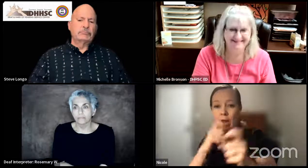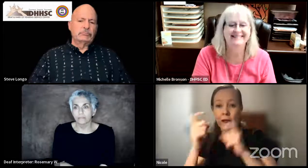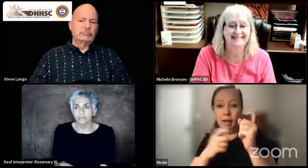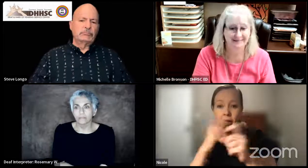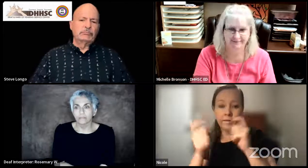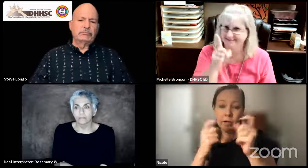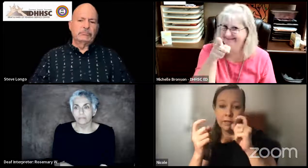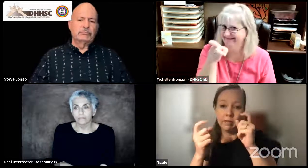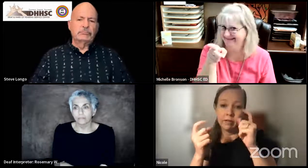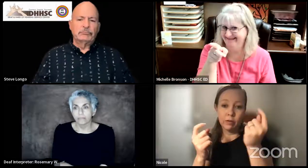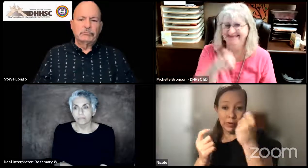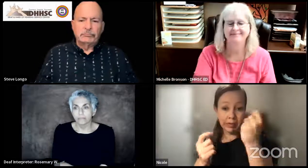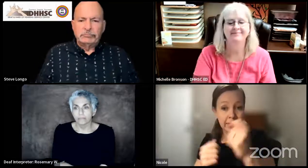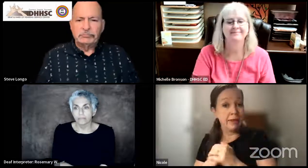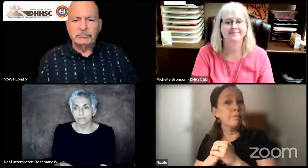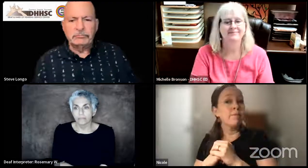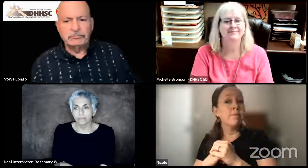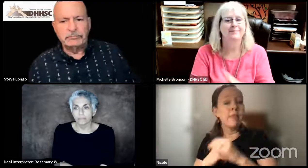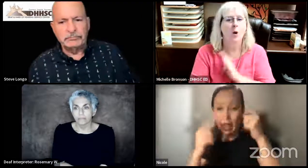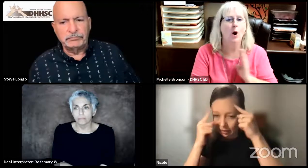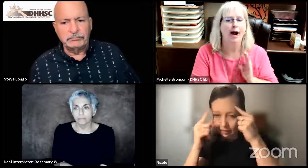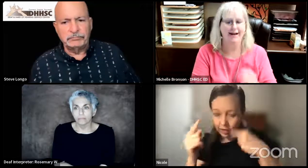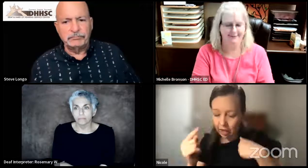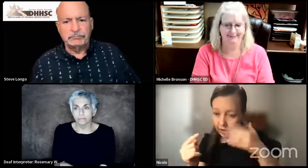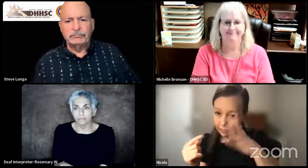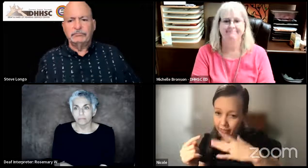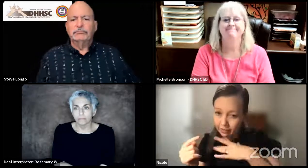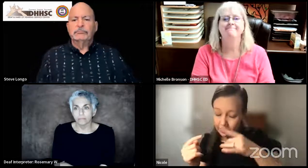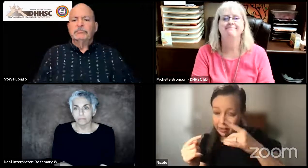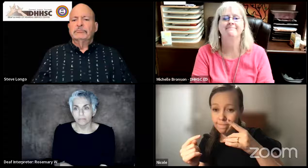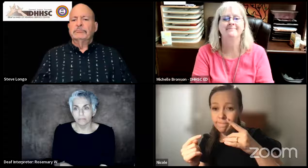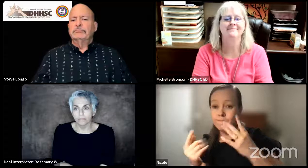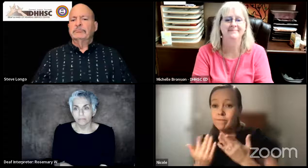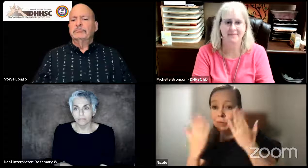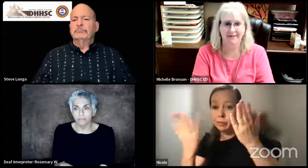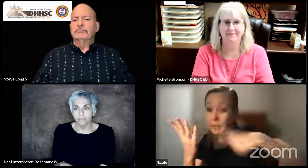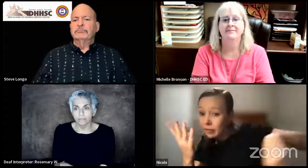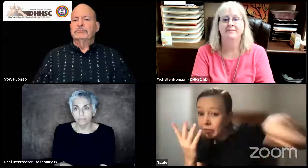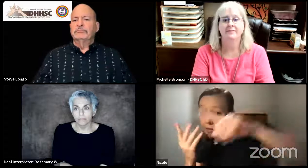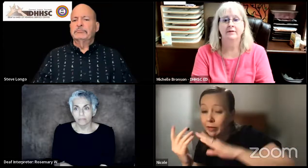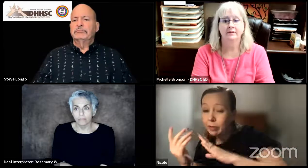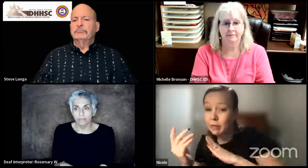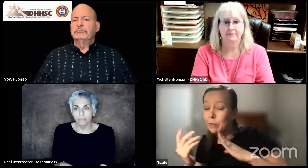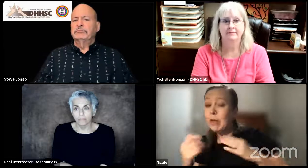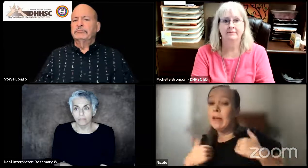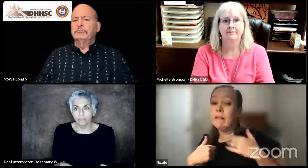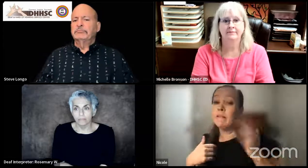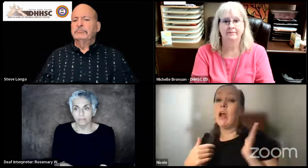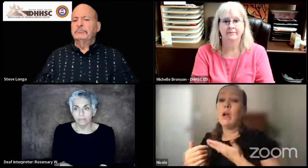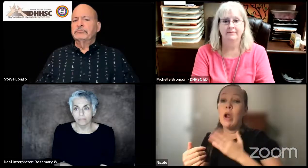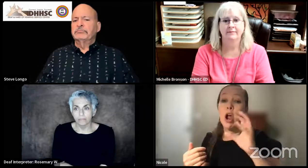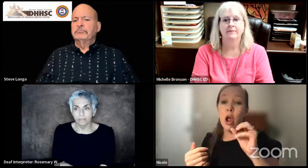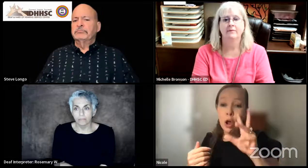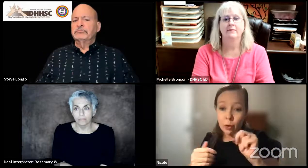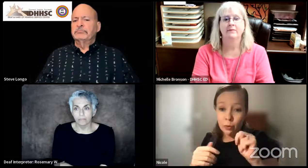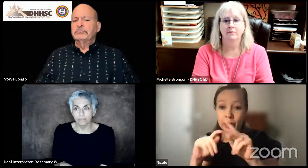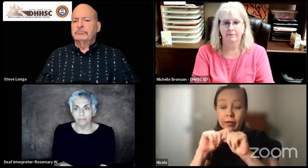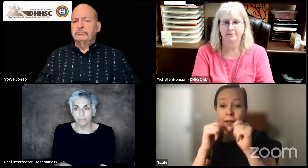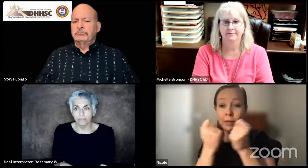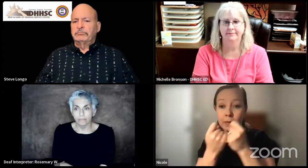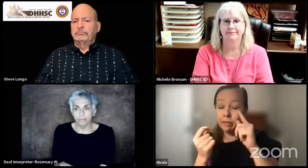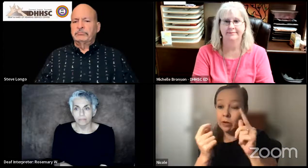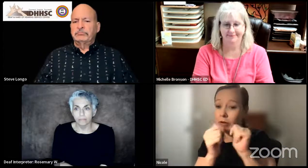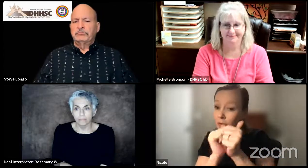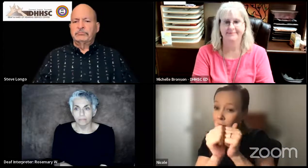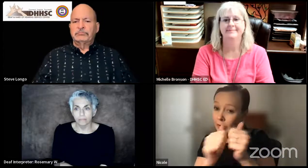had a discussion about teams for Giving Tuesday. And I think that I would like to recommend to